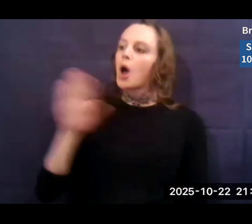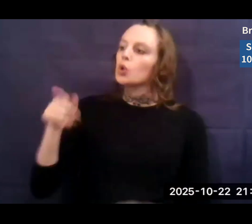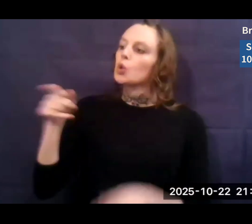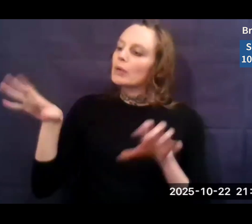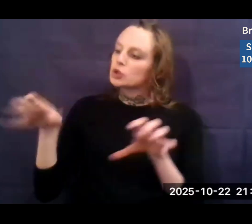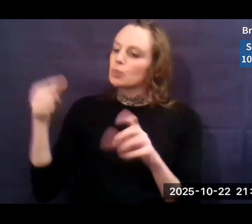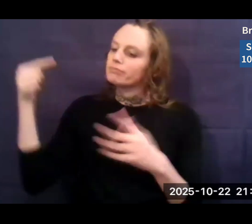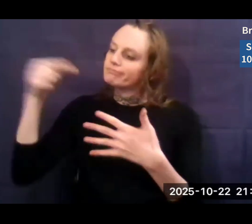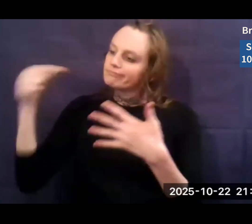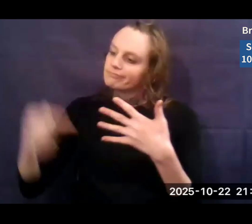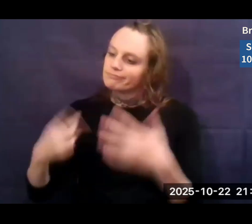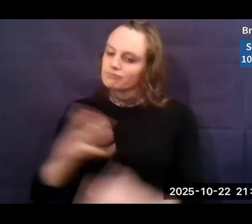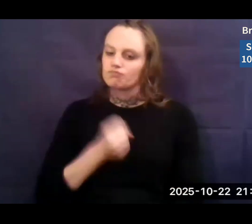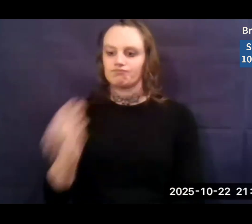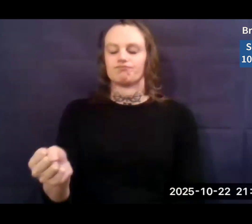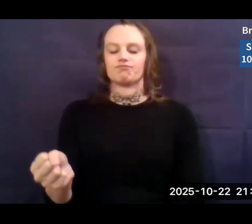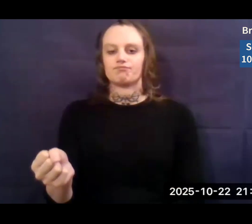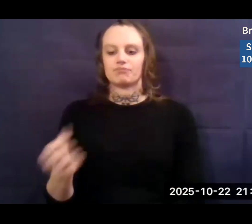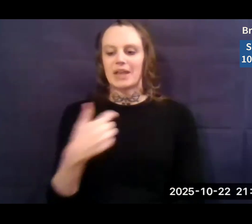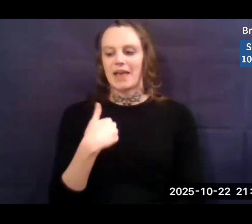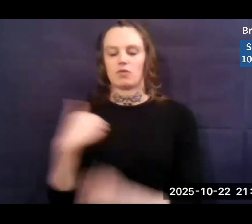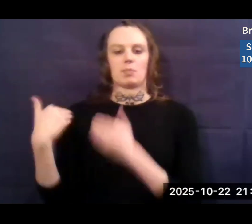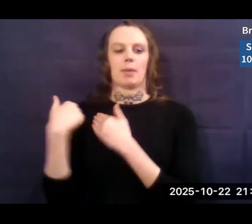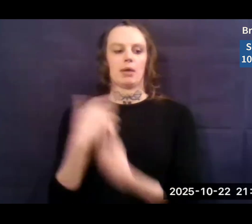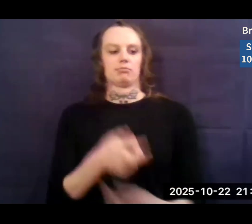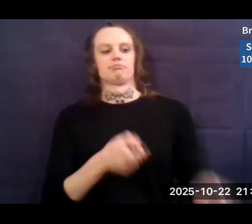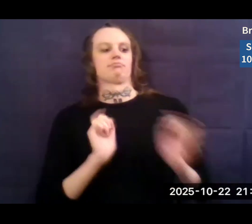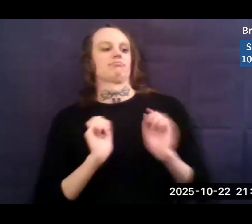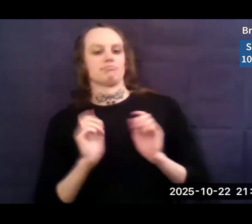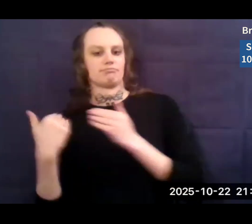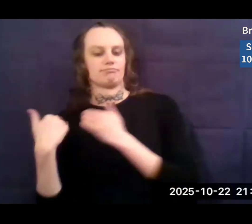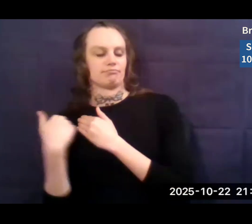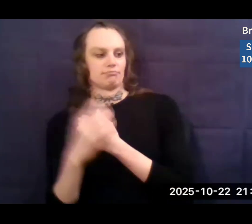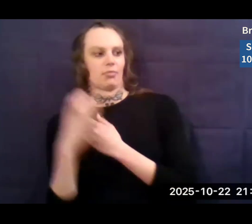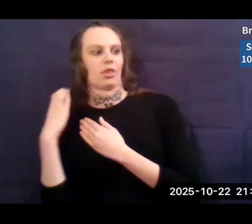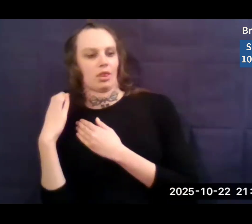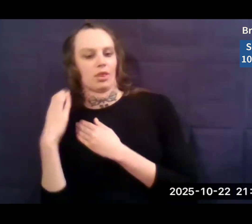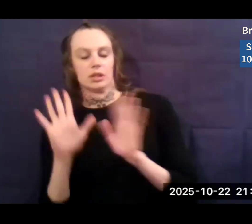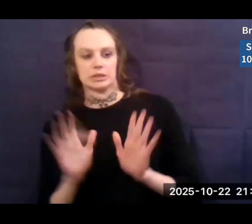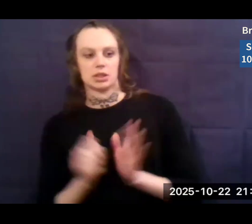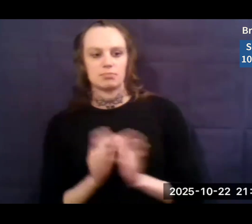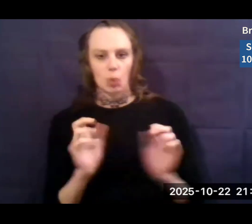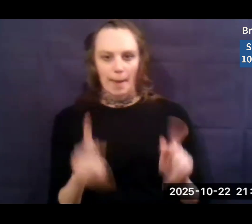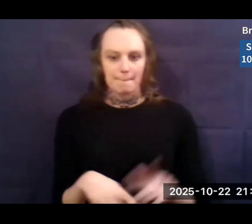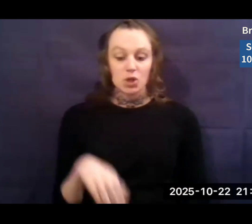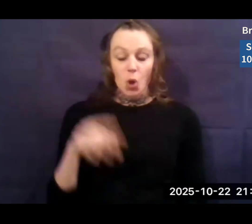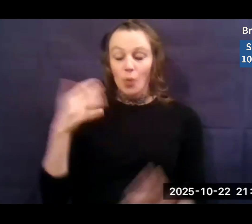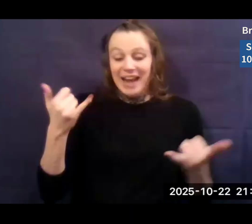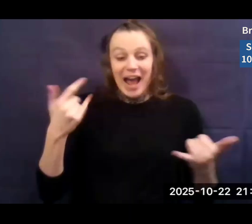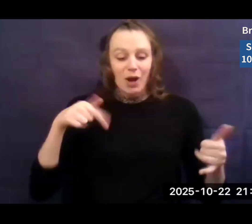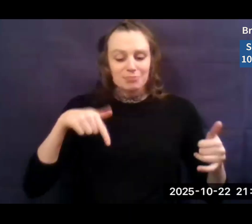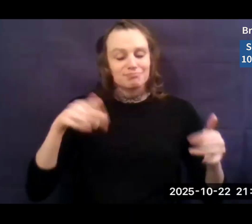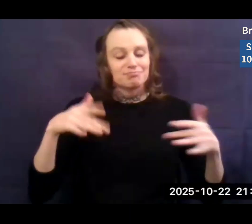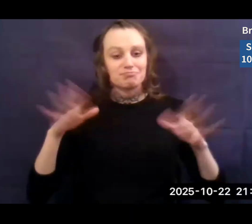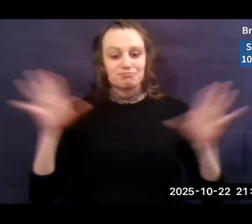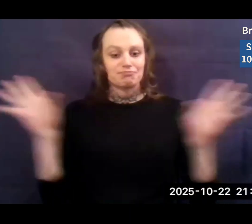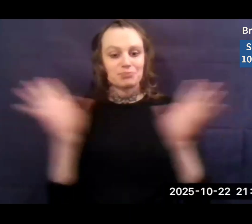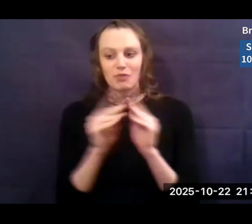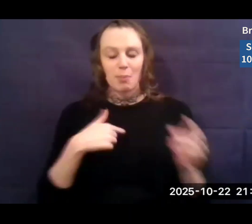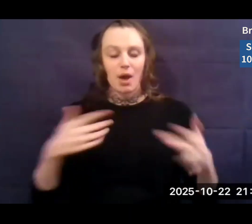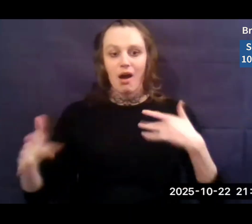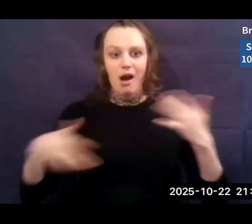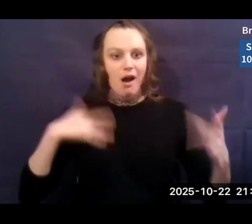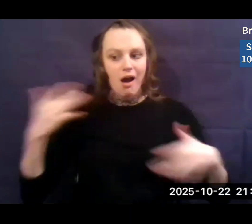So now I am on the committee and really excited about this event. I had never been to a YPAW conference before this